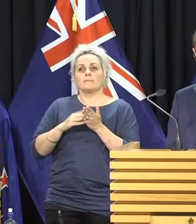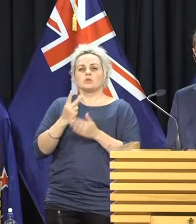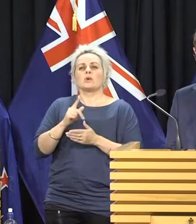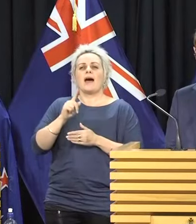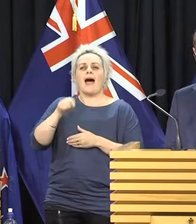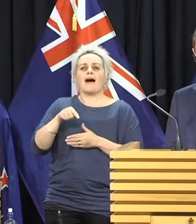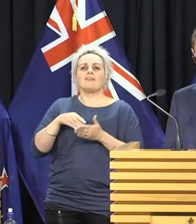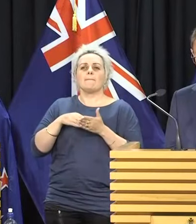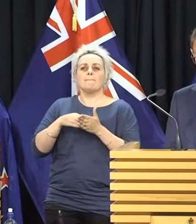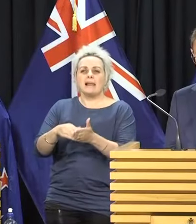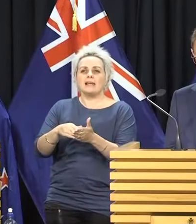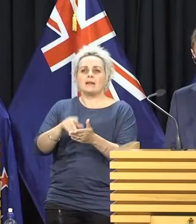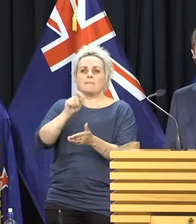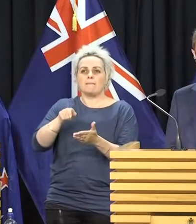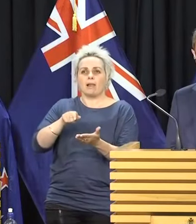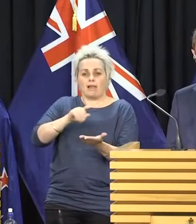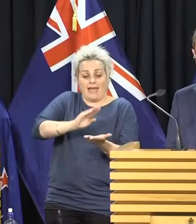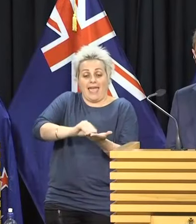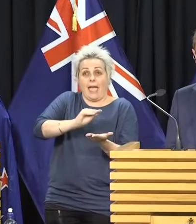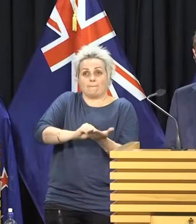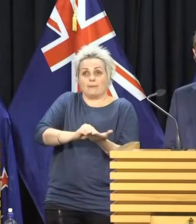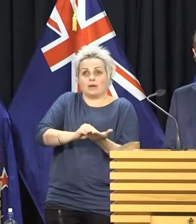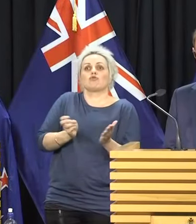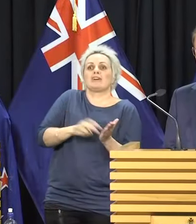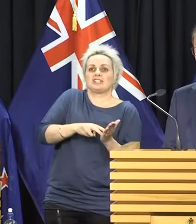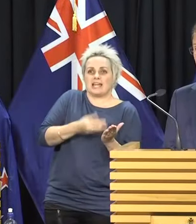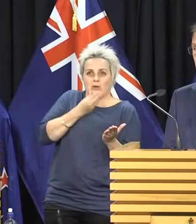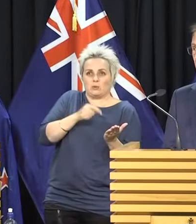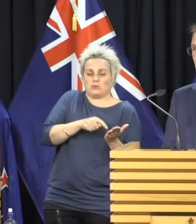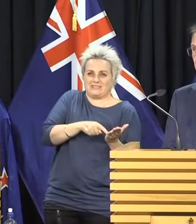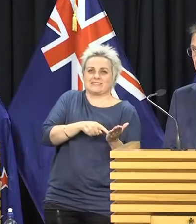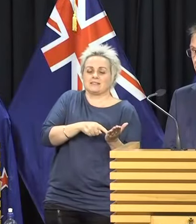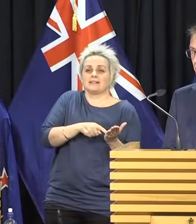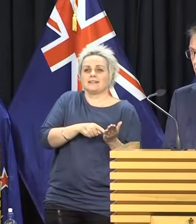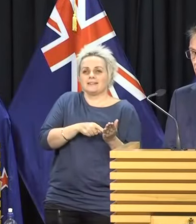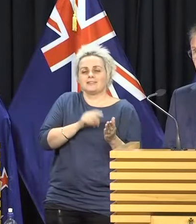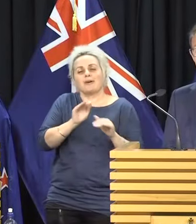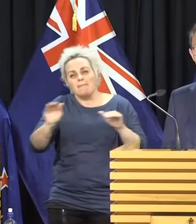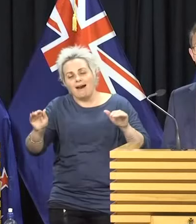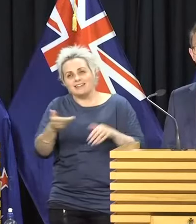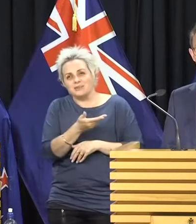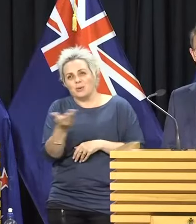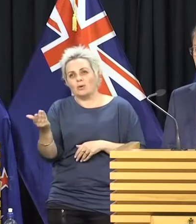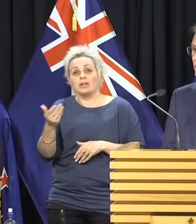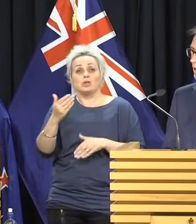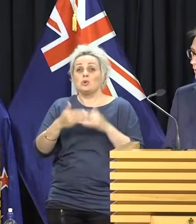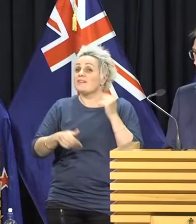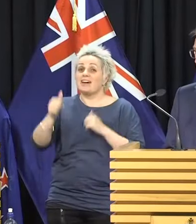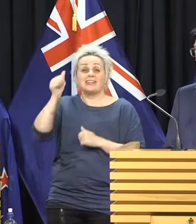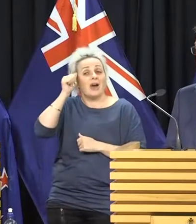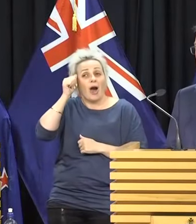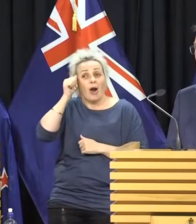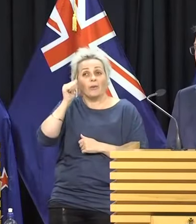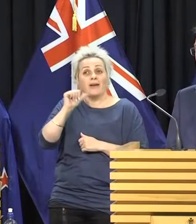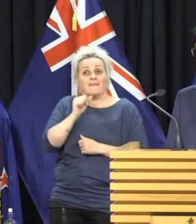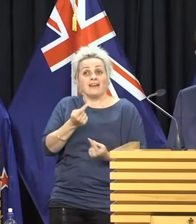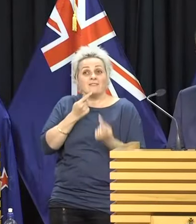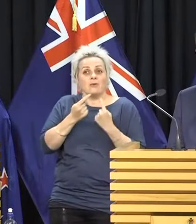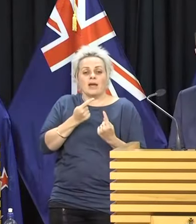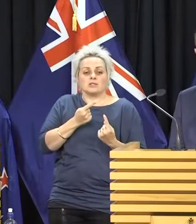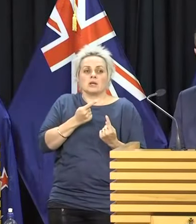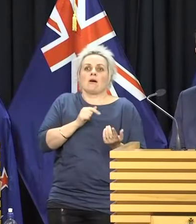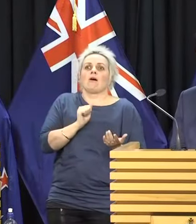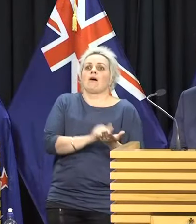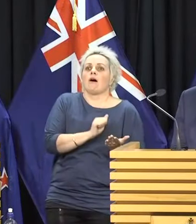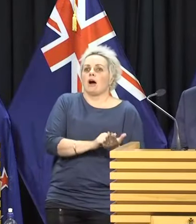2,349,000 registered users of the COVID Tracer app. And just a reminder to everybody, you never know where and when that information will be useful.